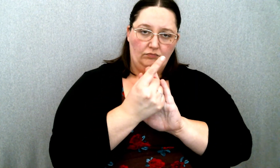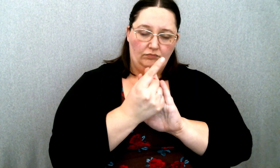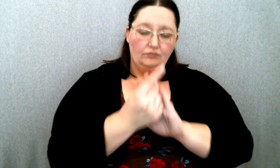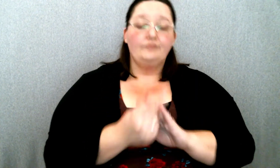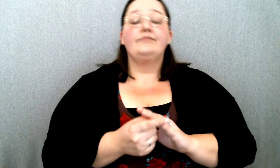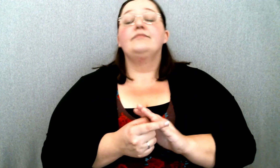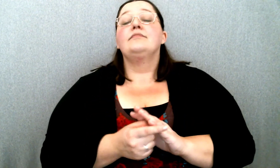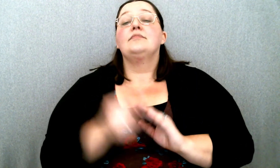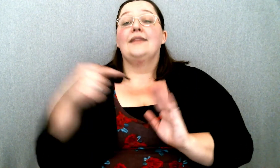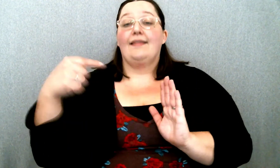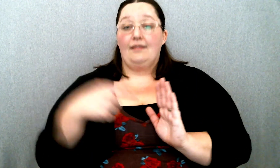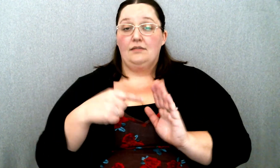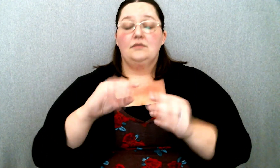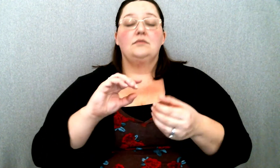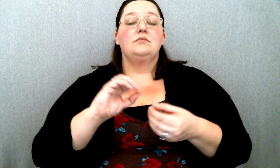want. It's up to you. They're both correct.